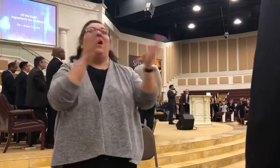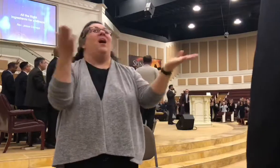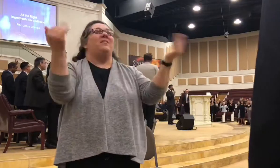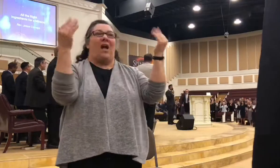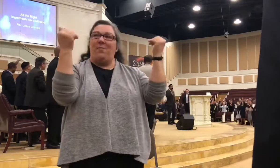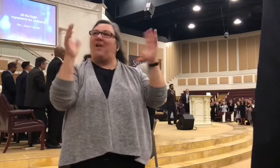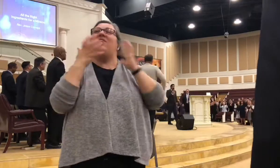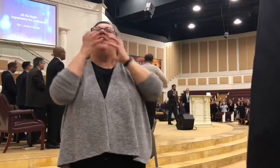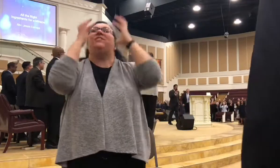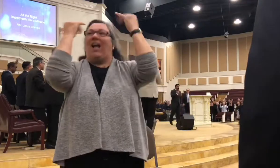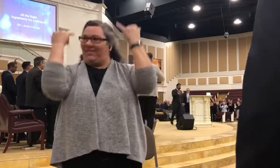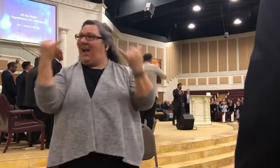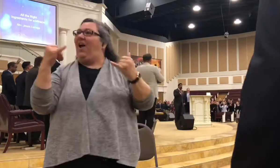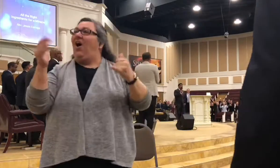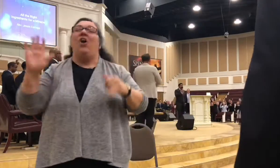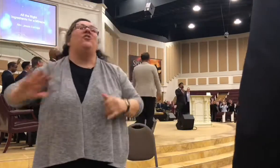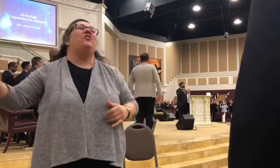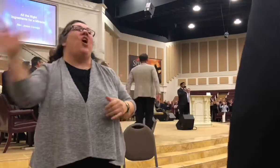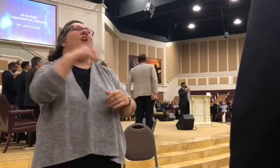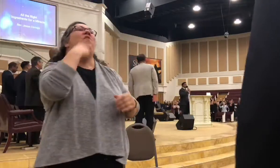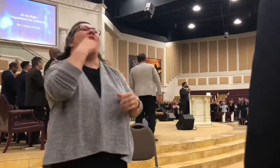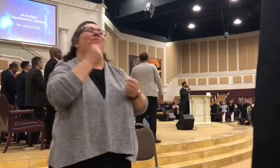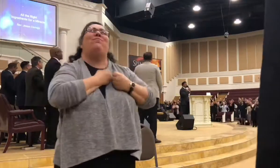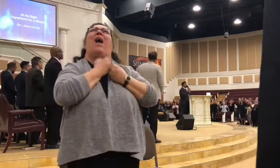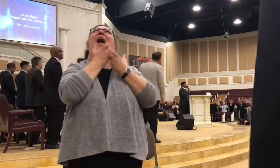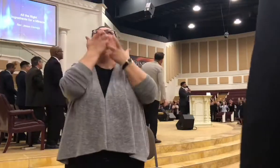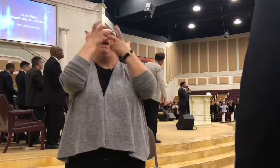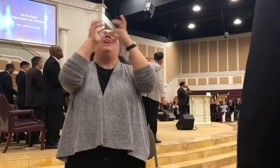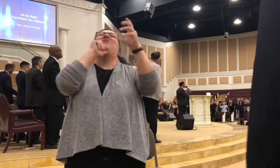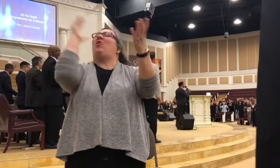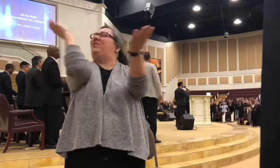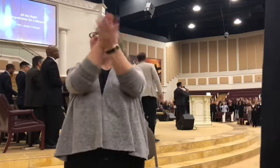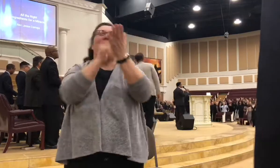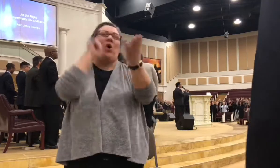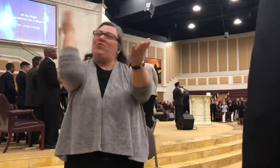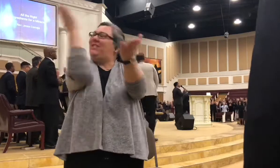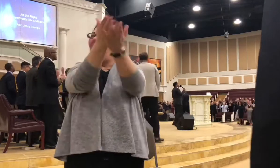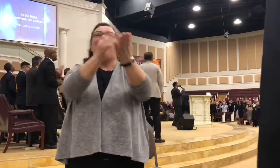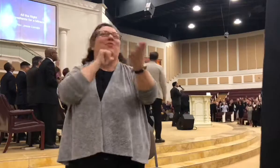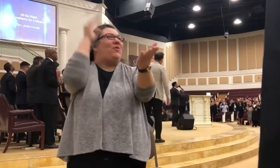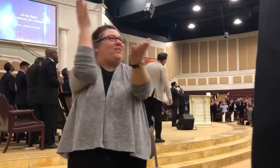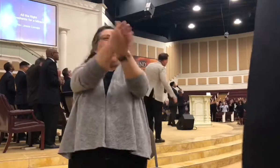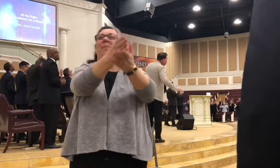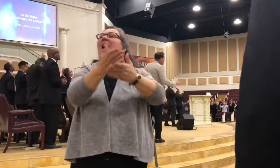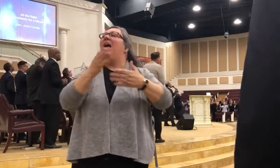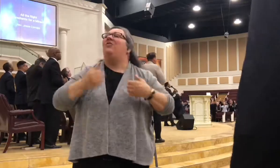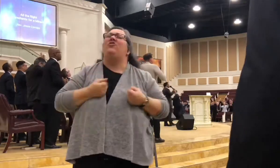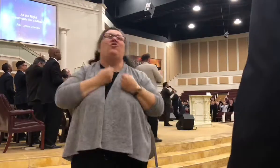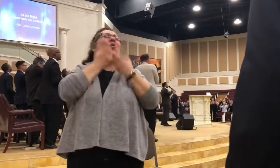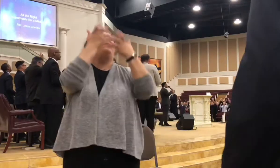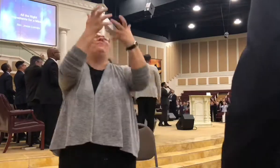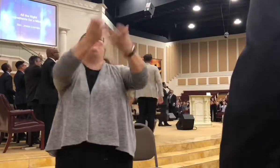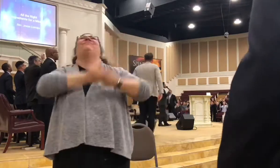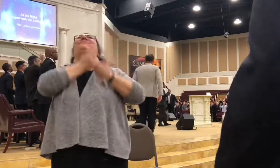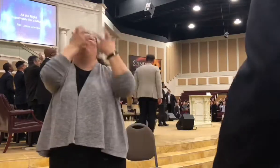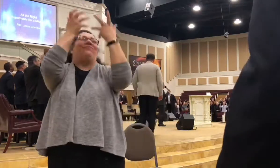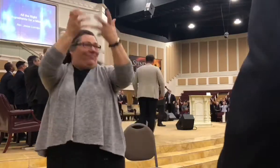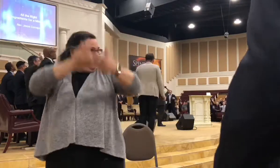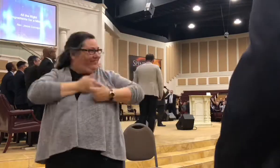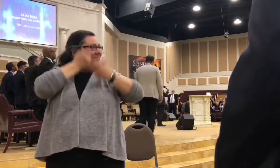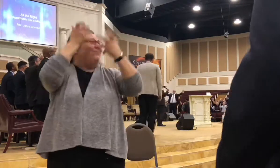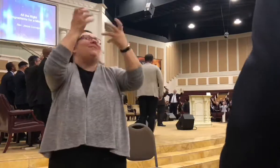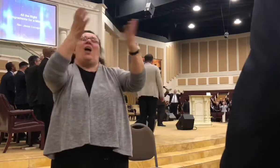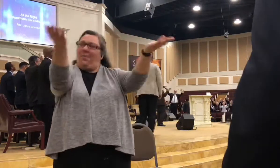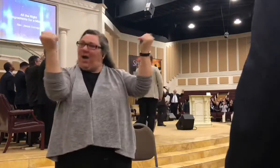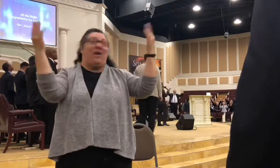Come on, would you shout? Let your voice out. That's it, that's it. Don't stop, don't stop, don't stop. Let your voice out. Let your voice out. Let your